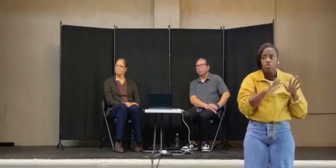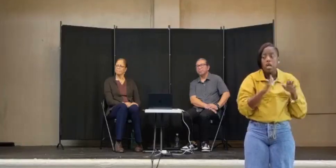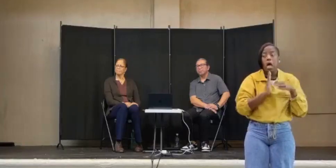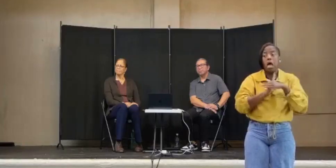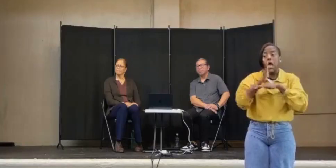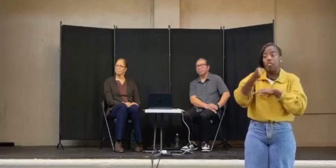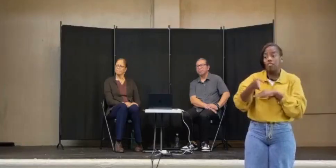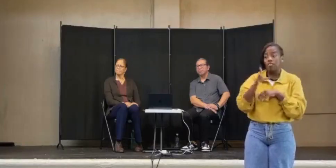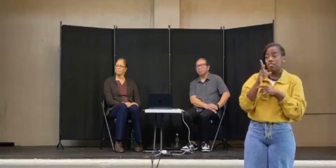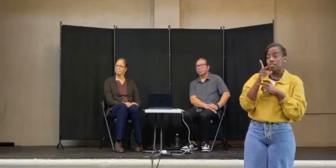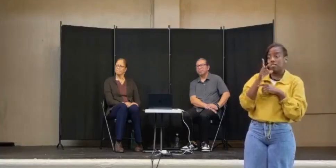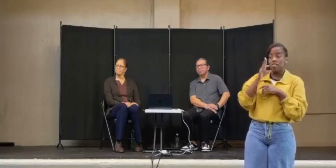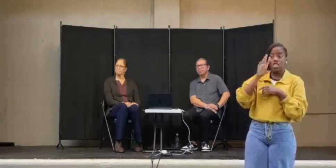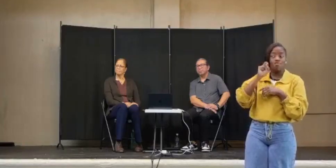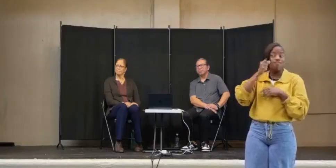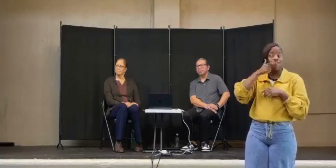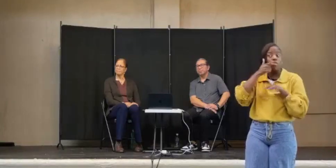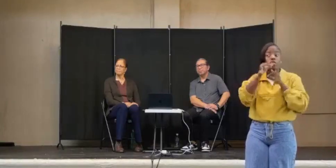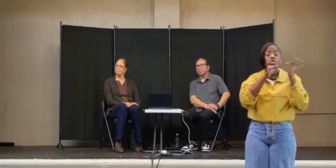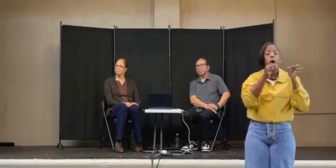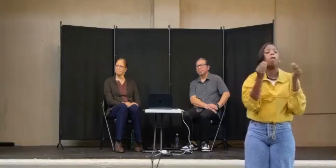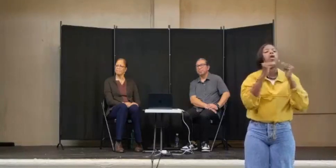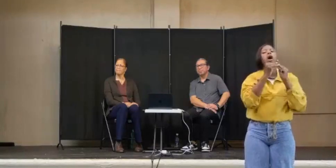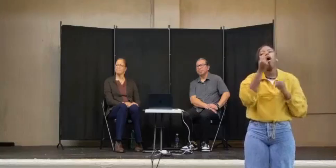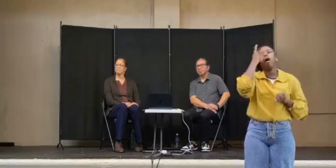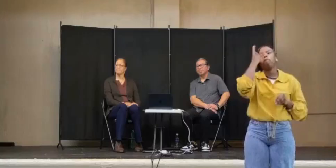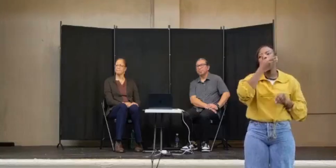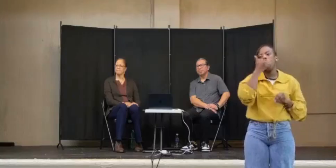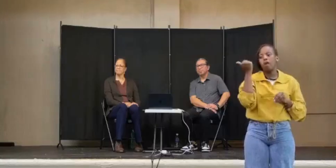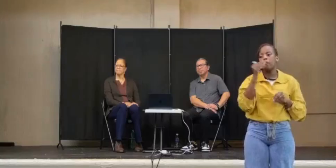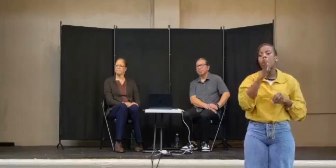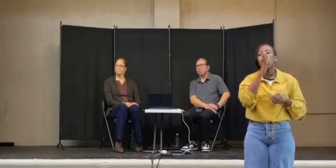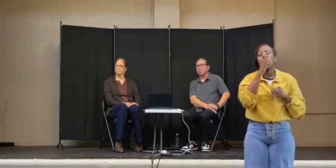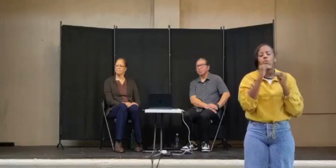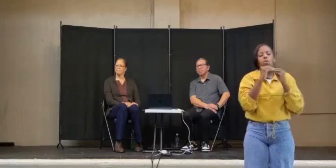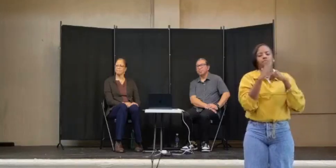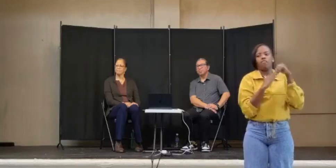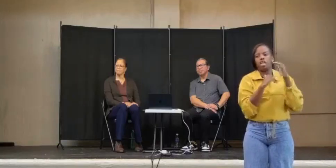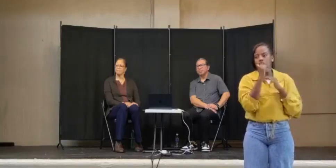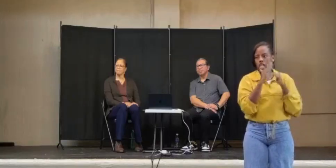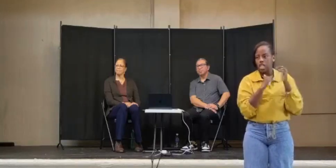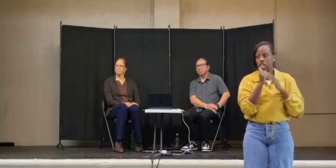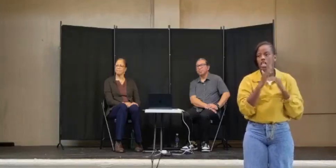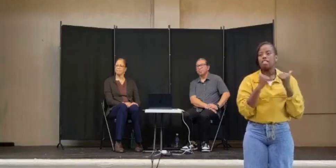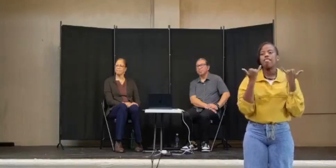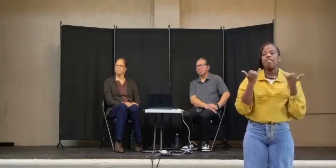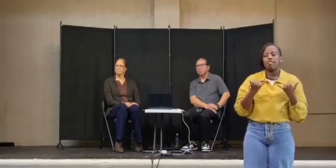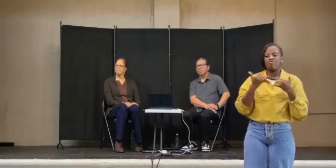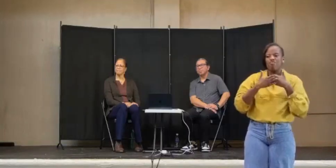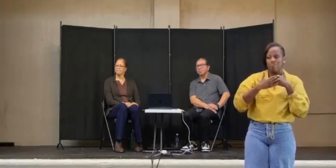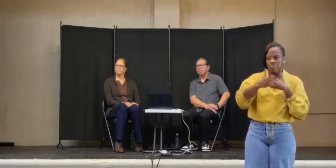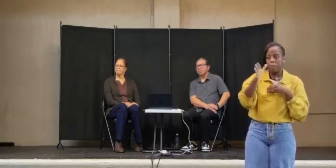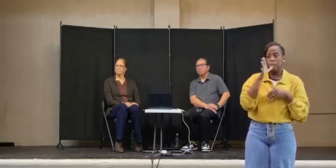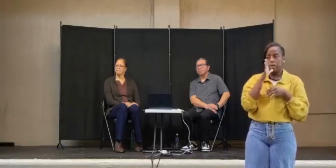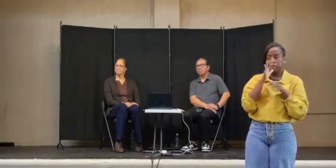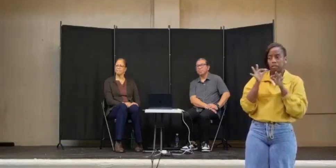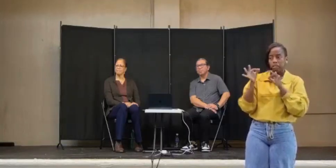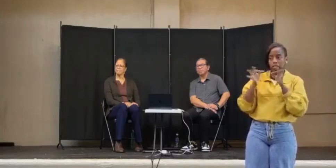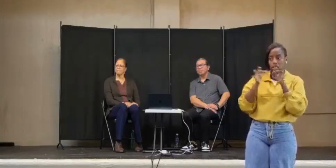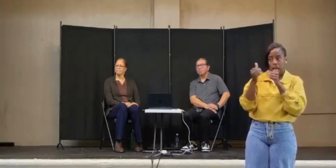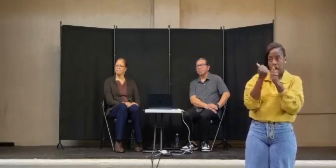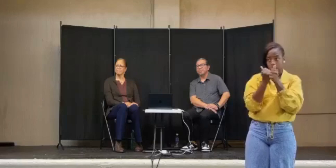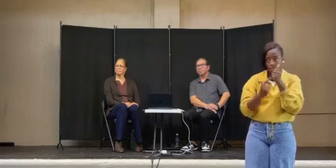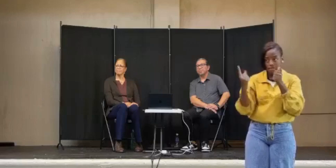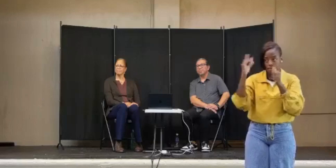each other exactly, but we try to work it out, and then after we talk on VRS, it's much easier to understand through the